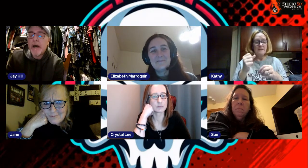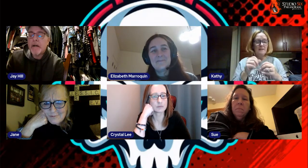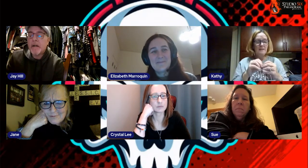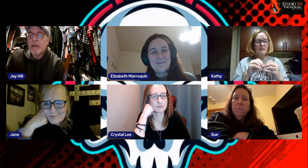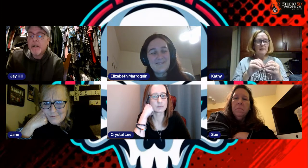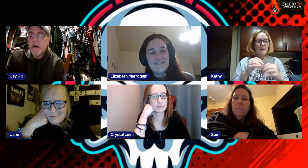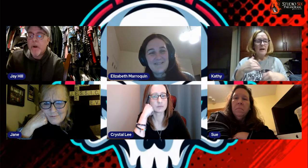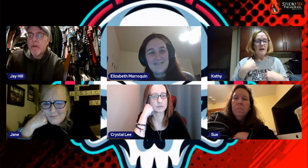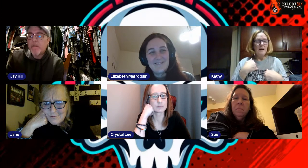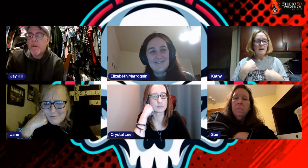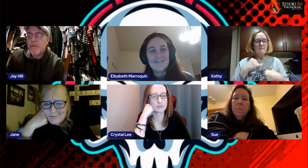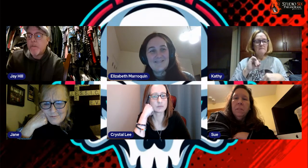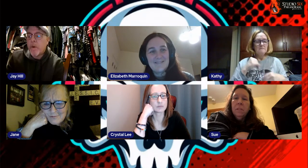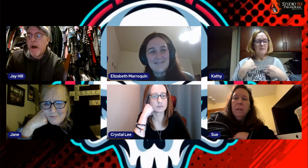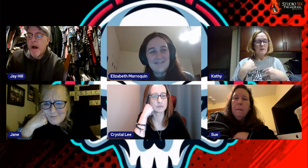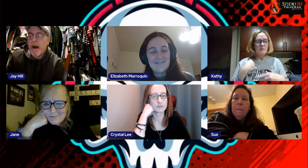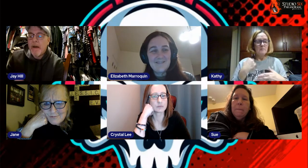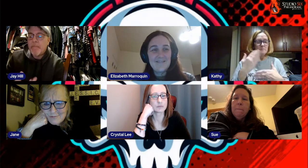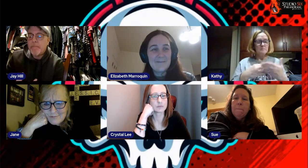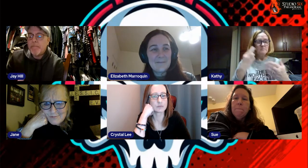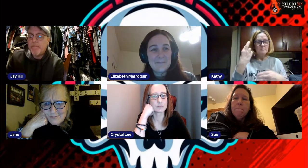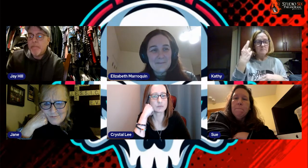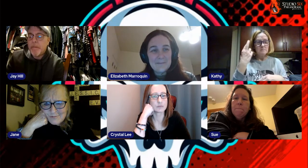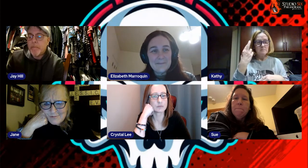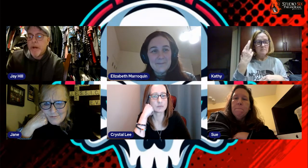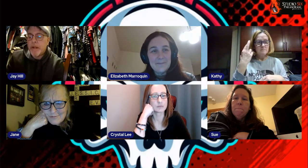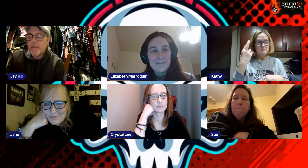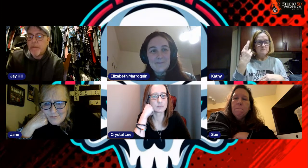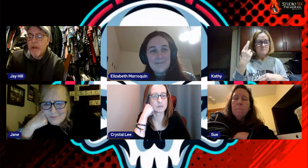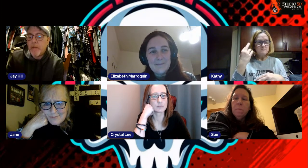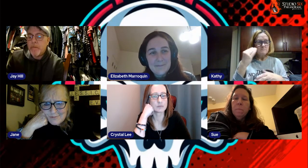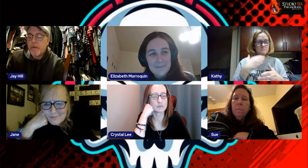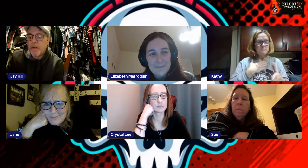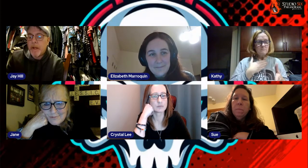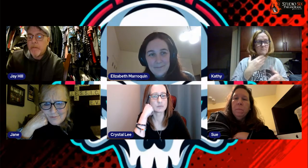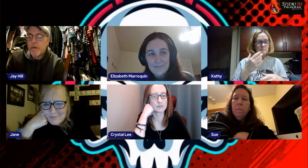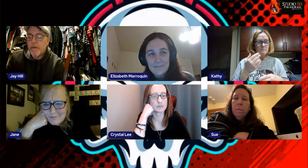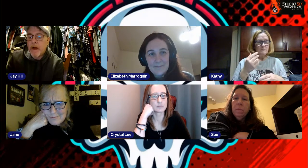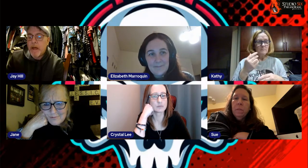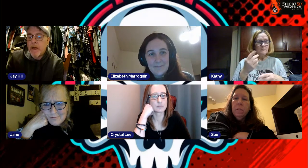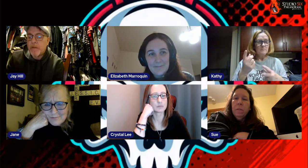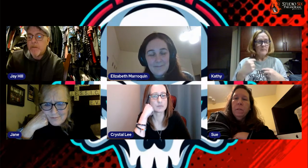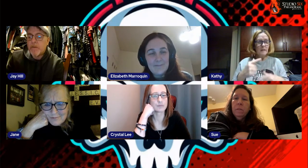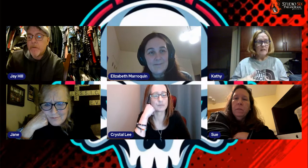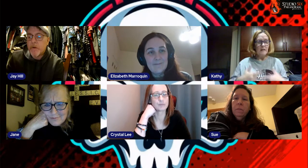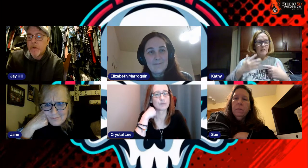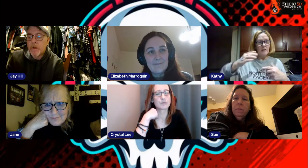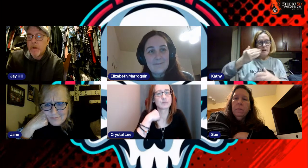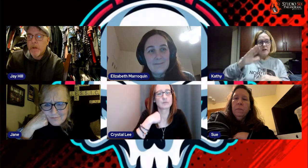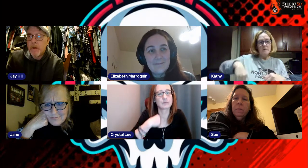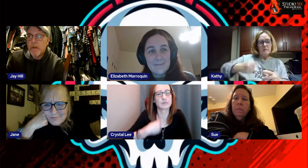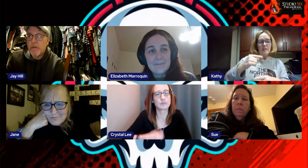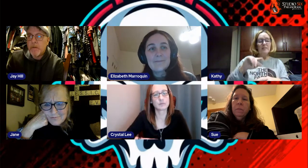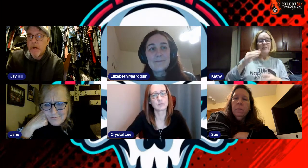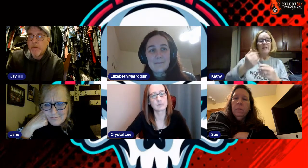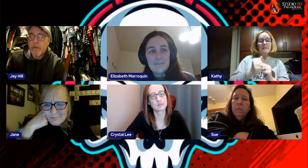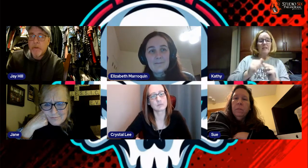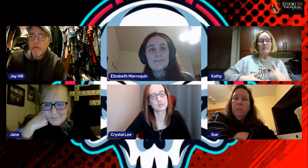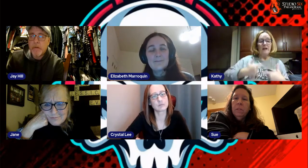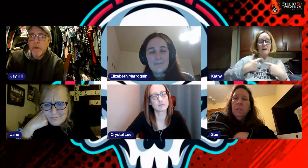I had a part of the reasons why my gifts came to light was I had a stroke in